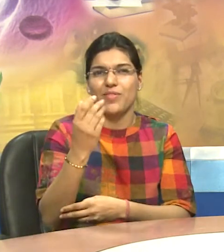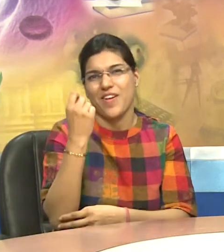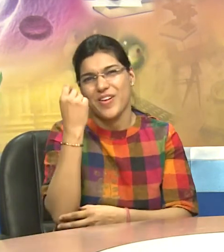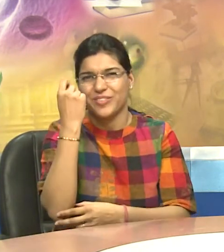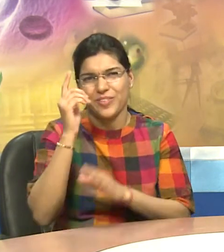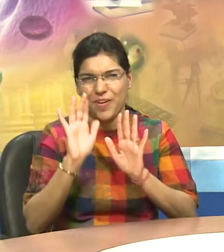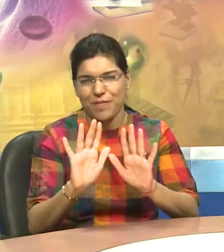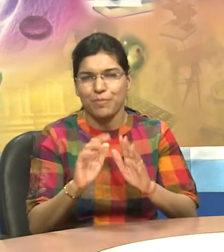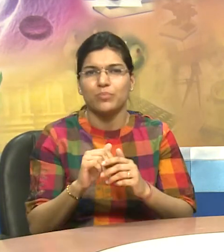We all understand